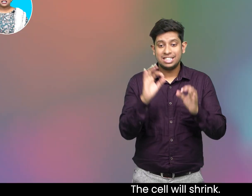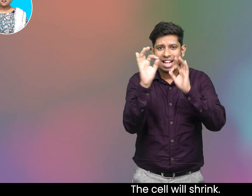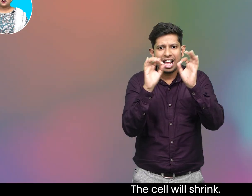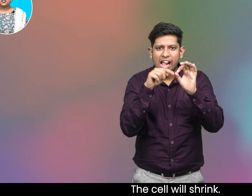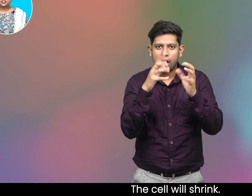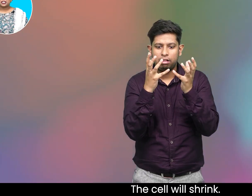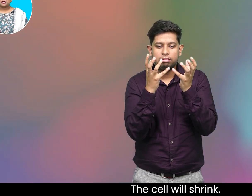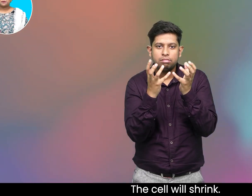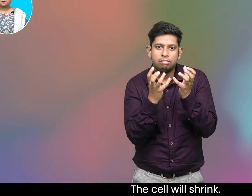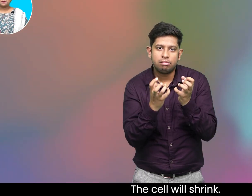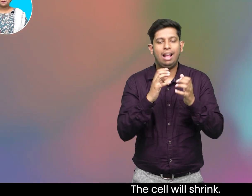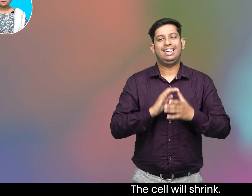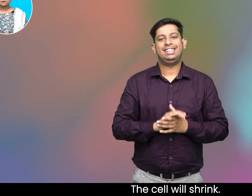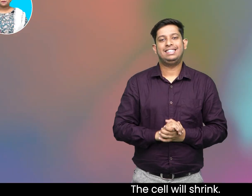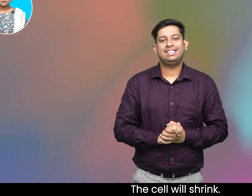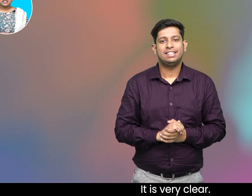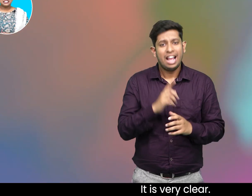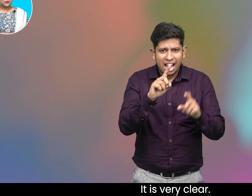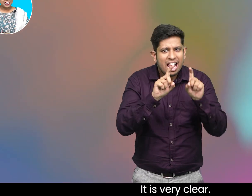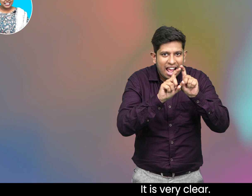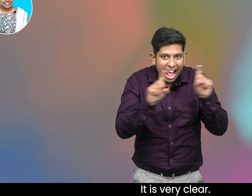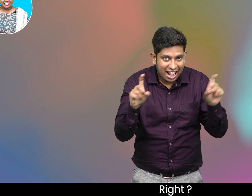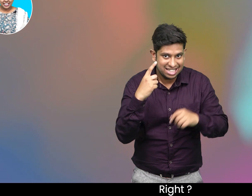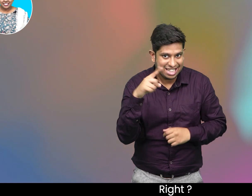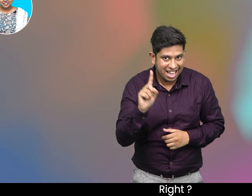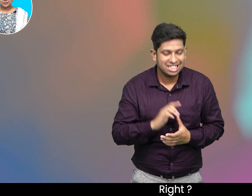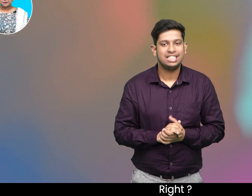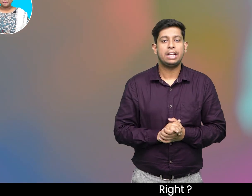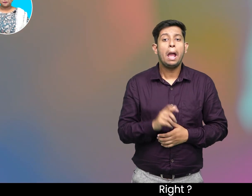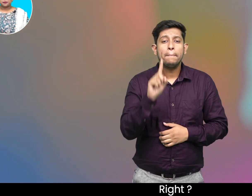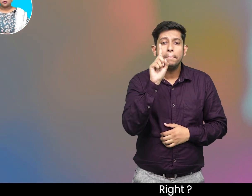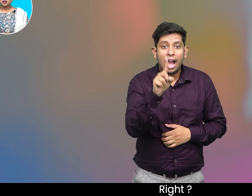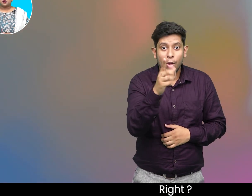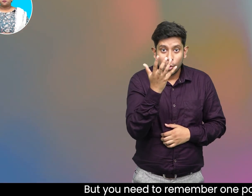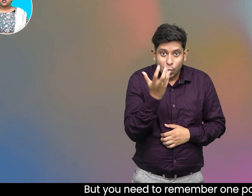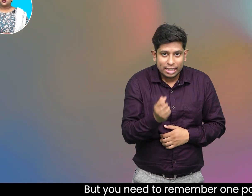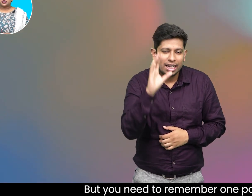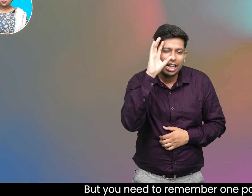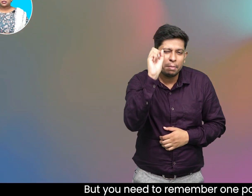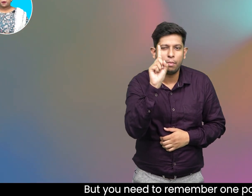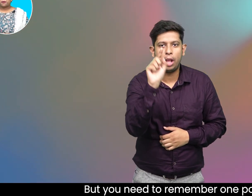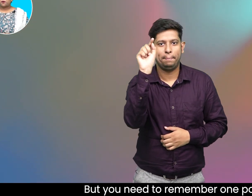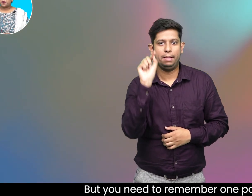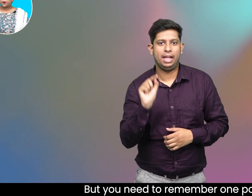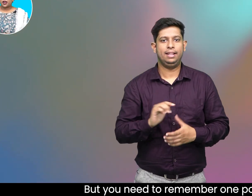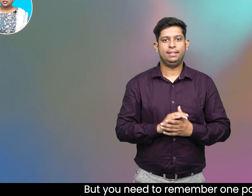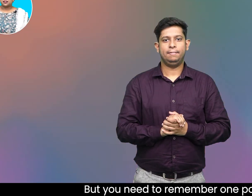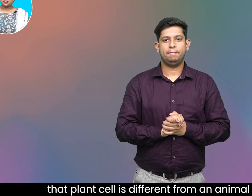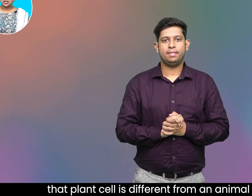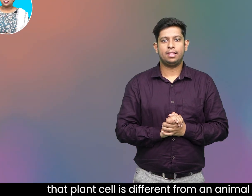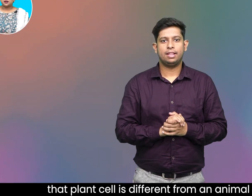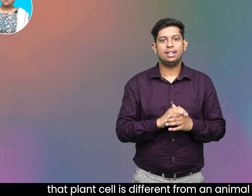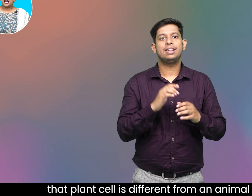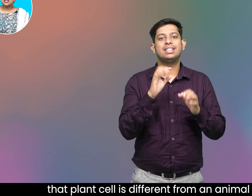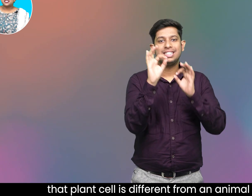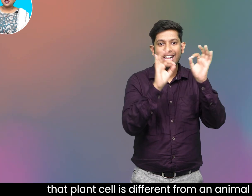The cell will shrink. It is very clear, right? But you need to remember one point,